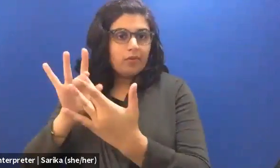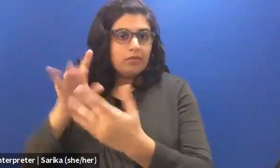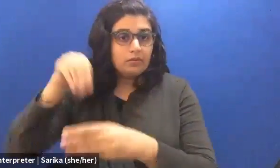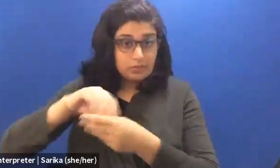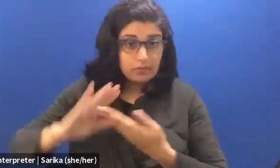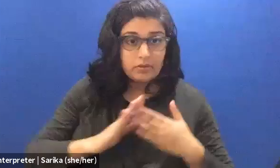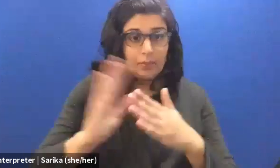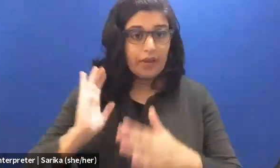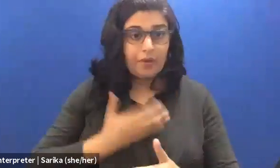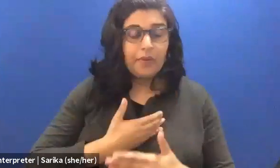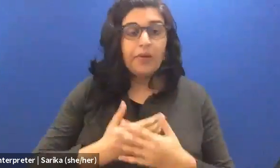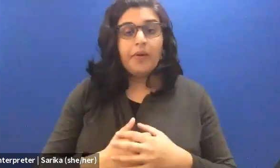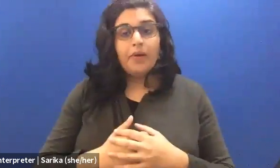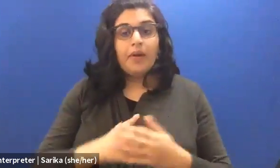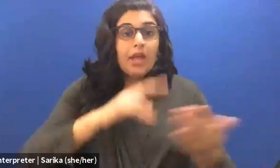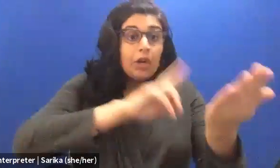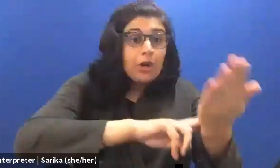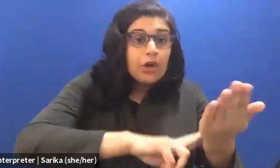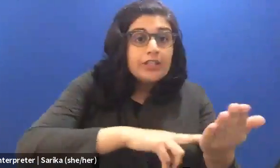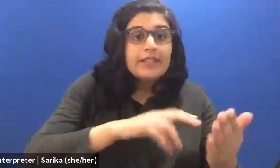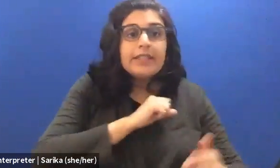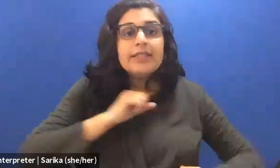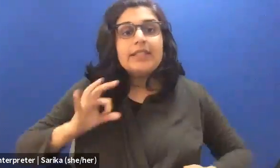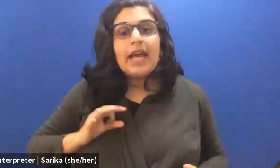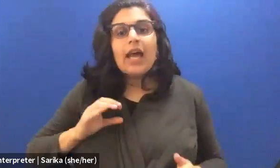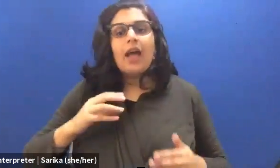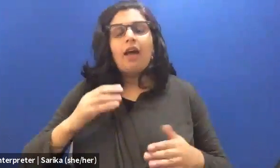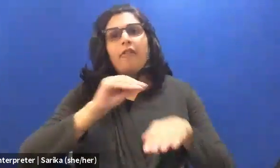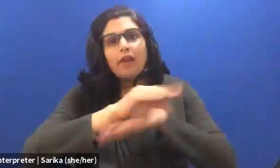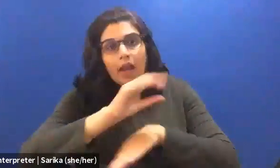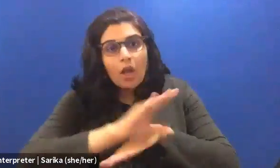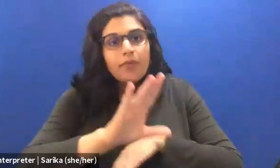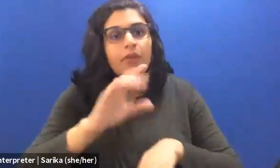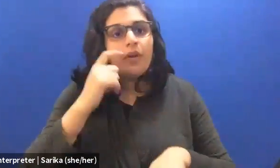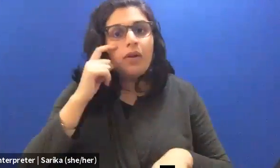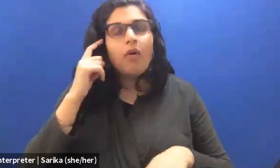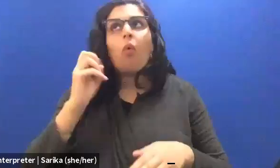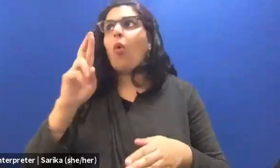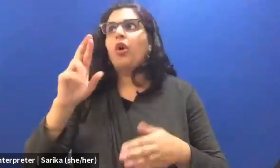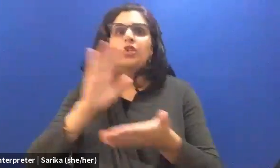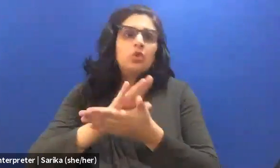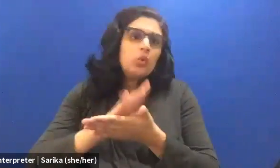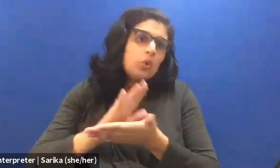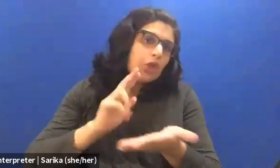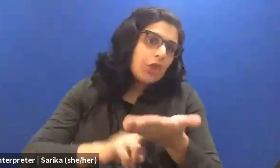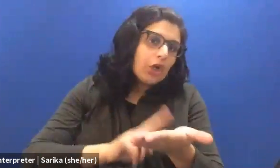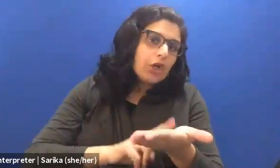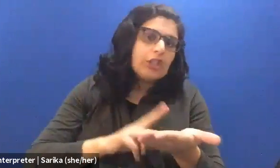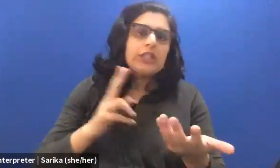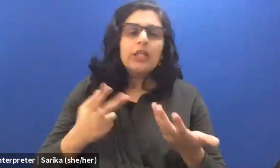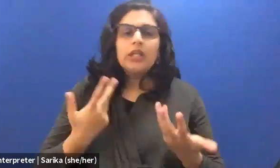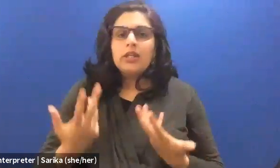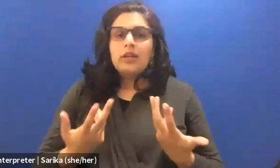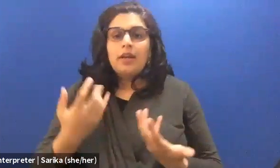communities. If it's the nursing staff, the counselors, or the nurse at the school. If there is